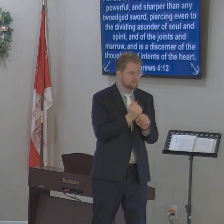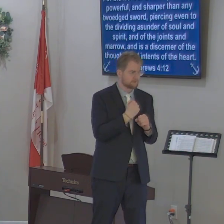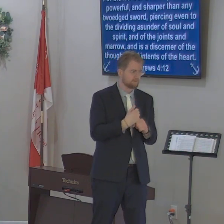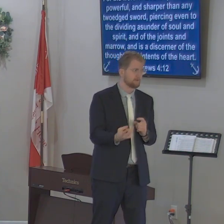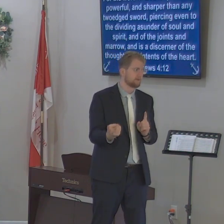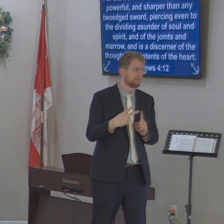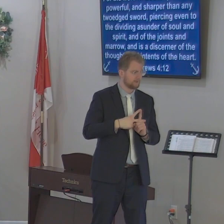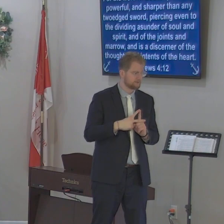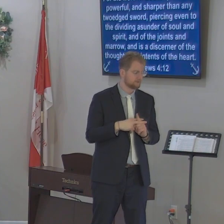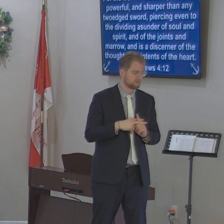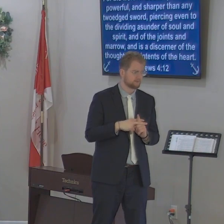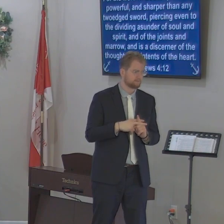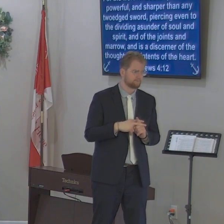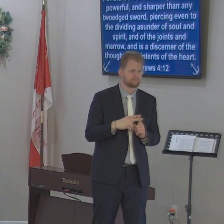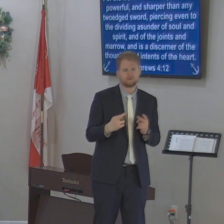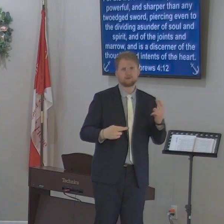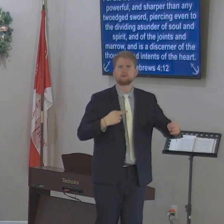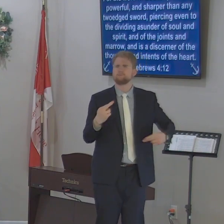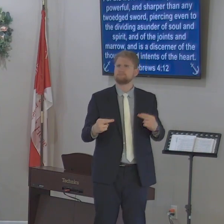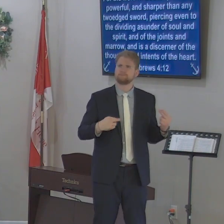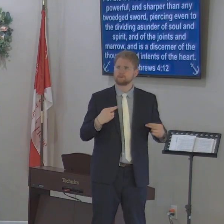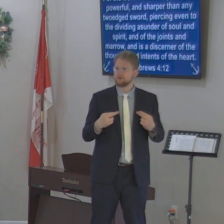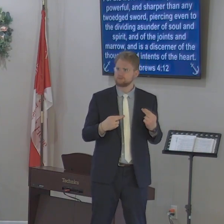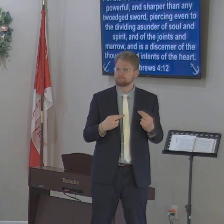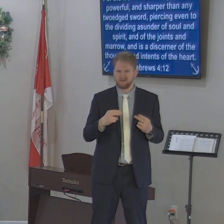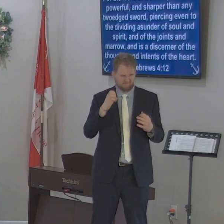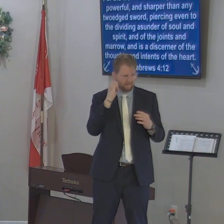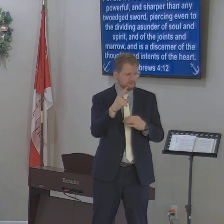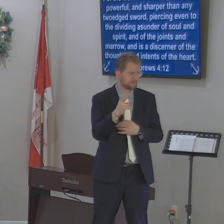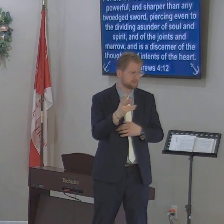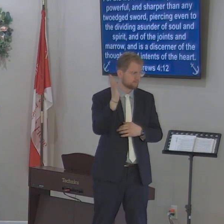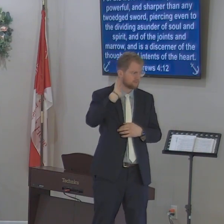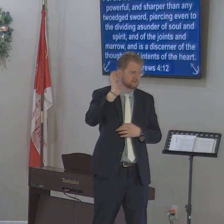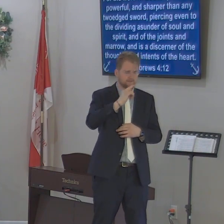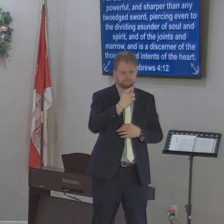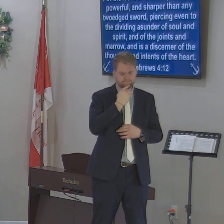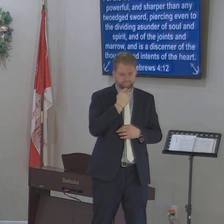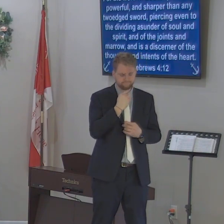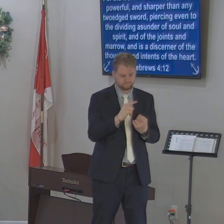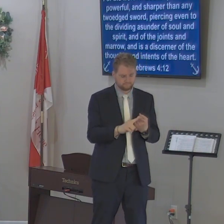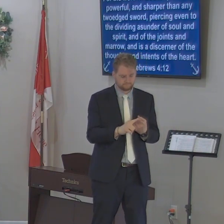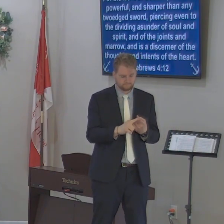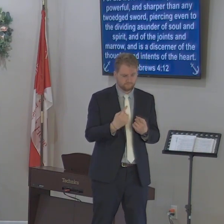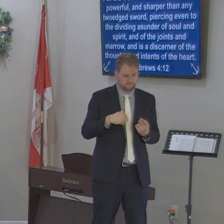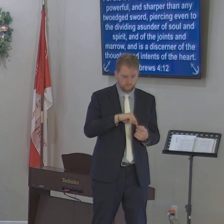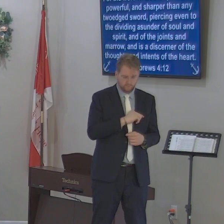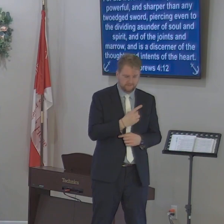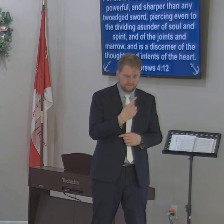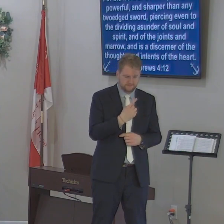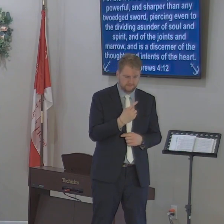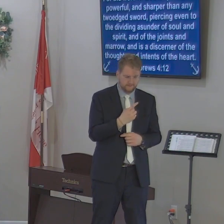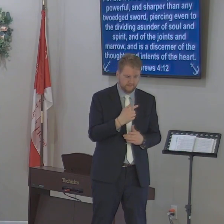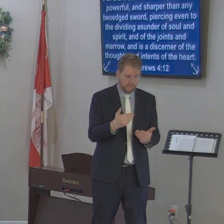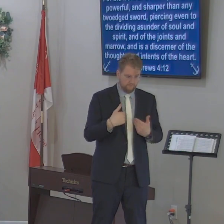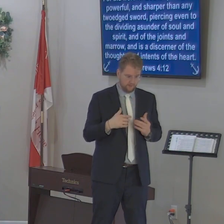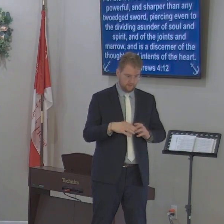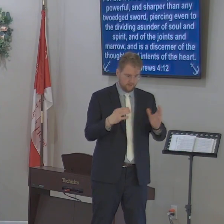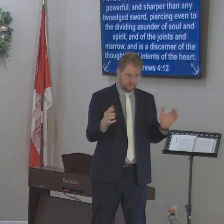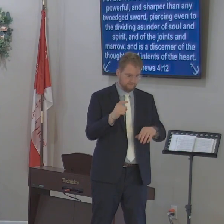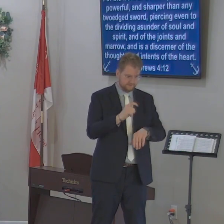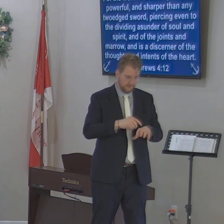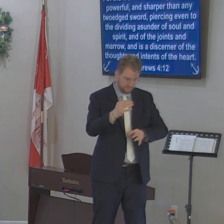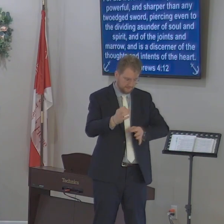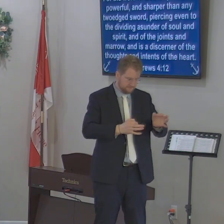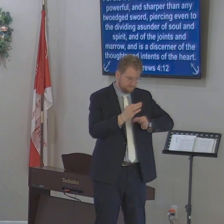application. A revival guy, an evangelist said this, "We spend a lot of time explaining the Bible, but very little